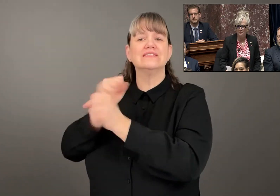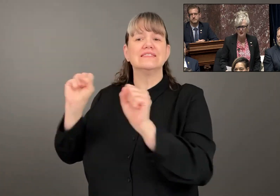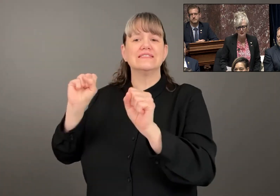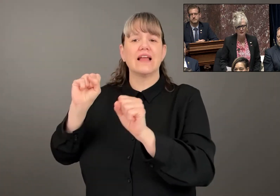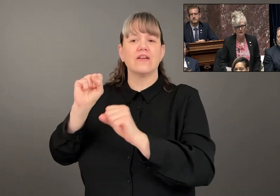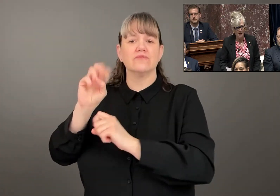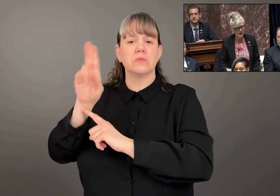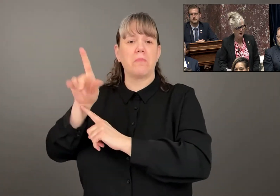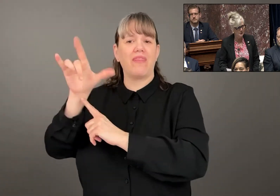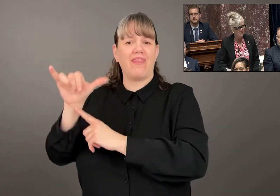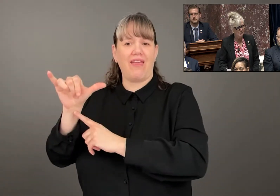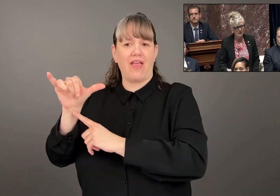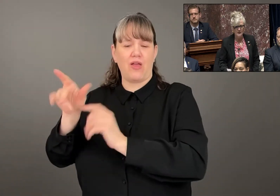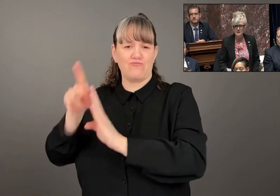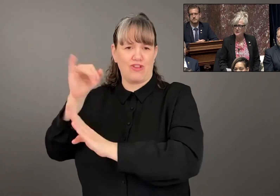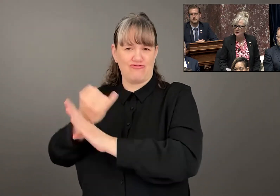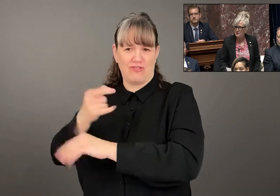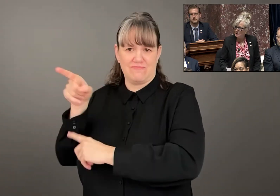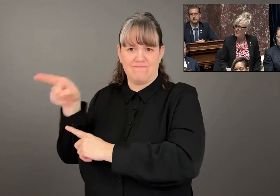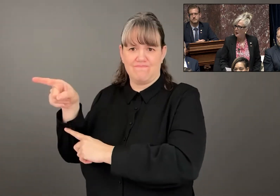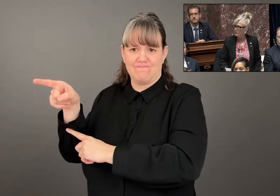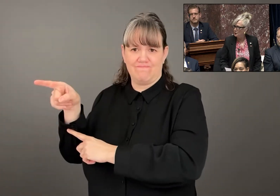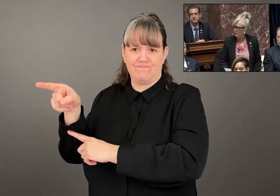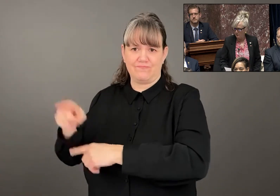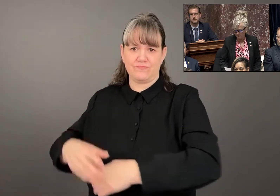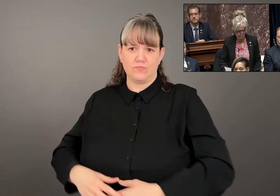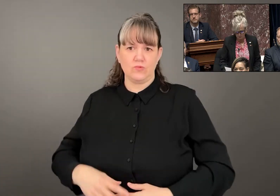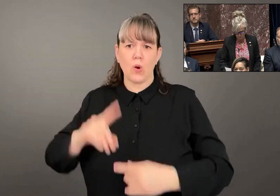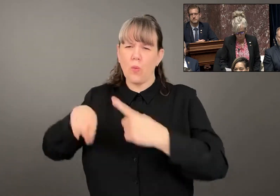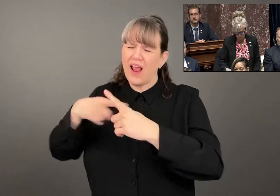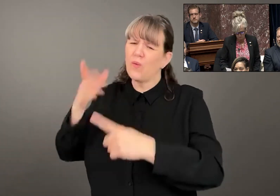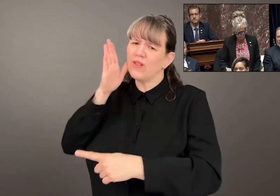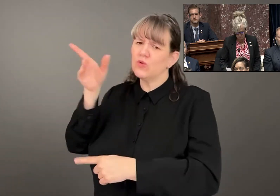to feed the fire that is consuming our youth.